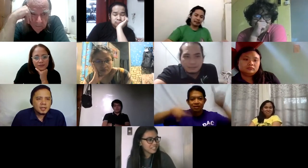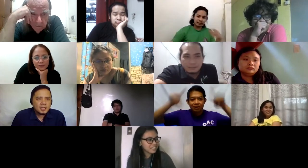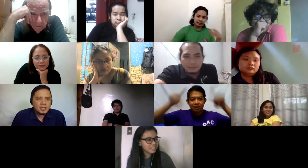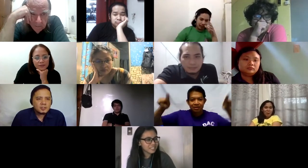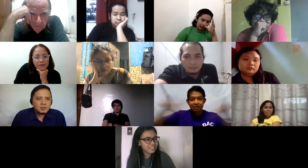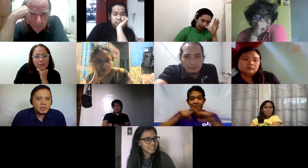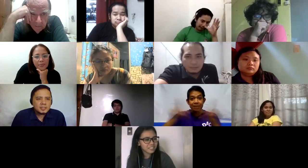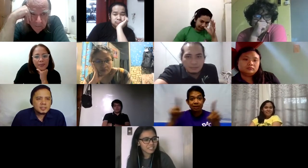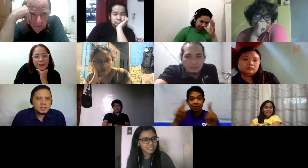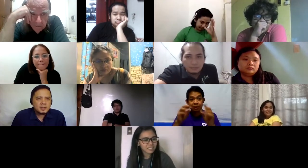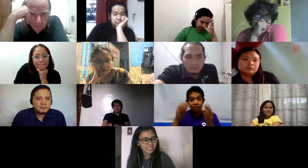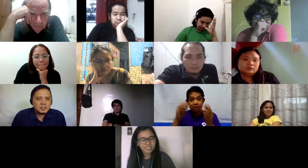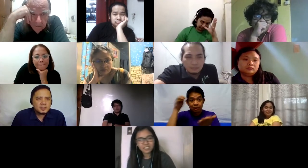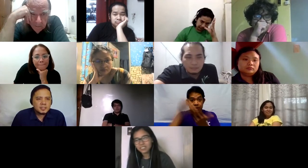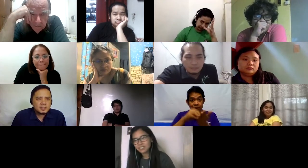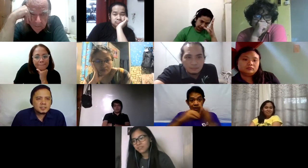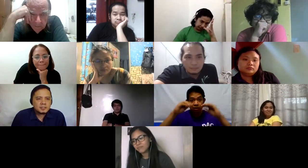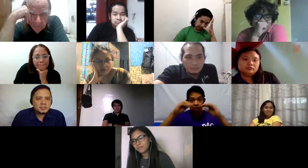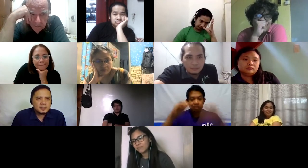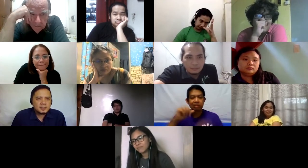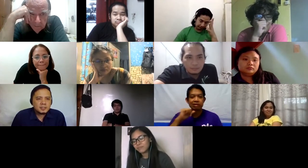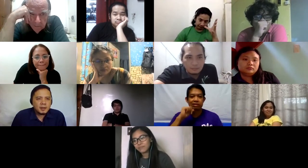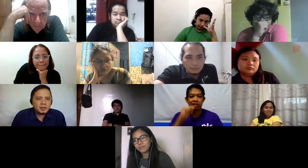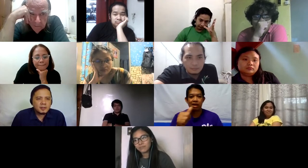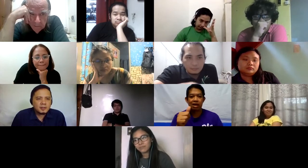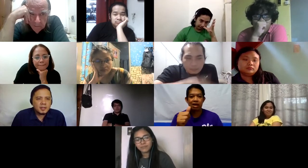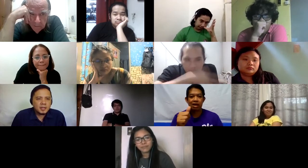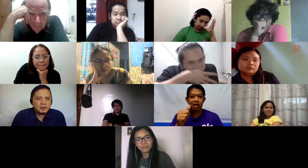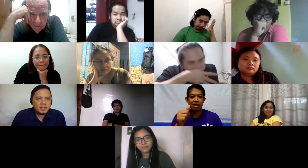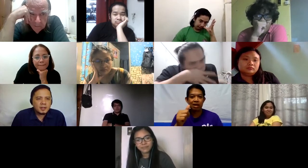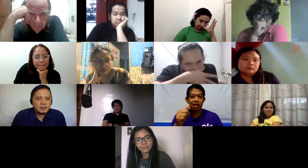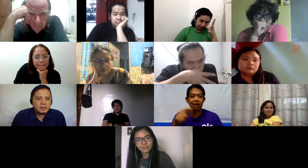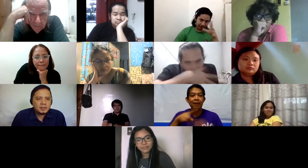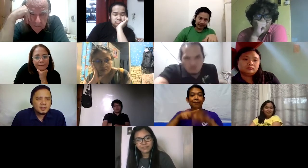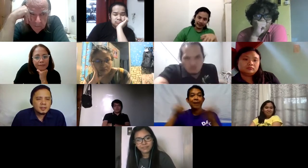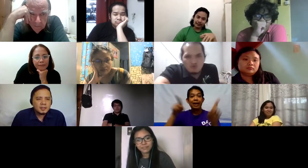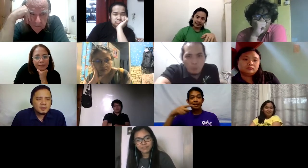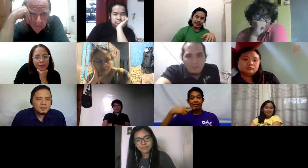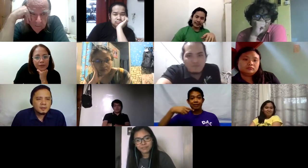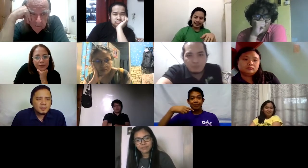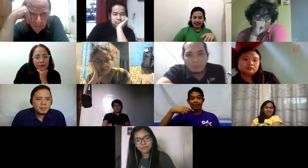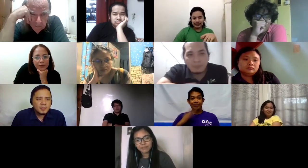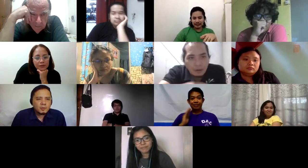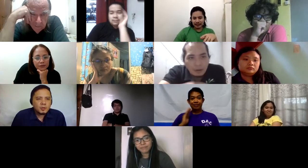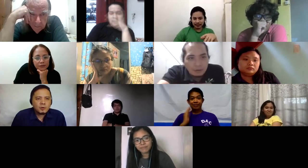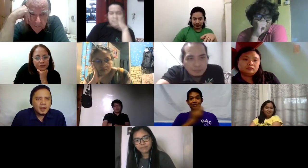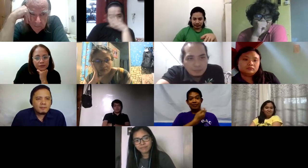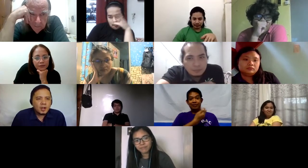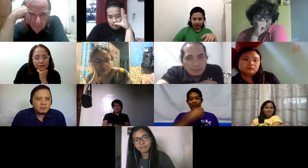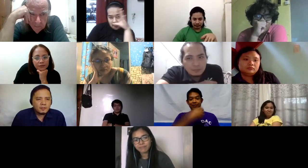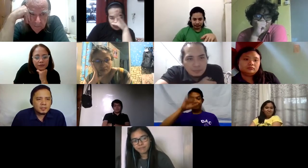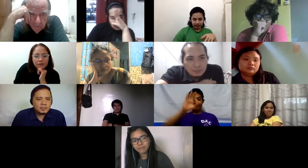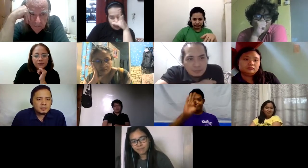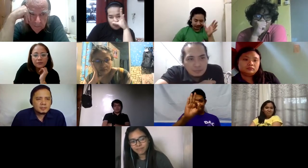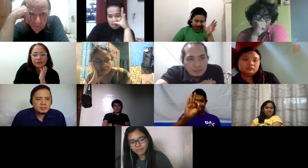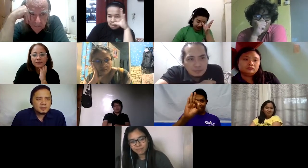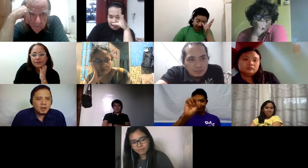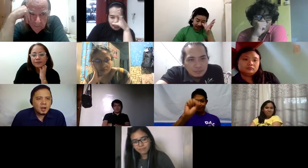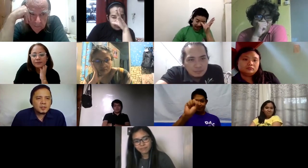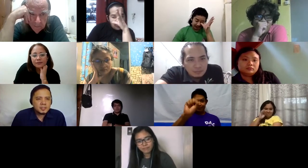So we can see the differences depending on the area. We don't have all of it, all the